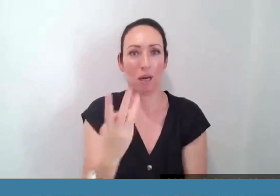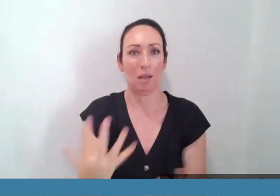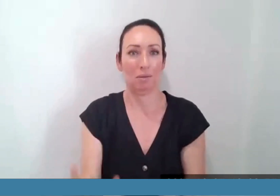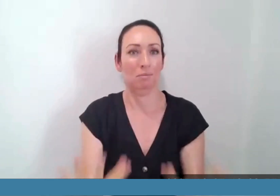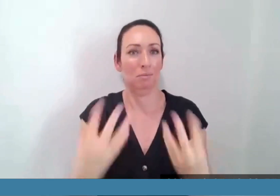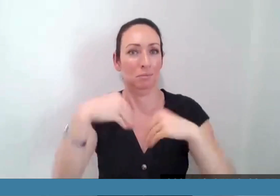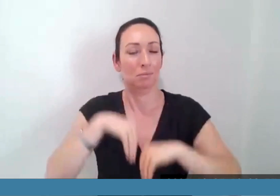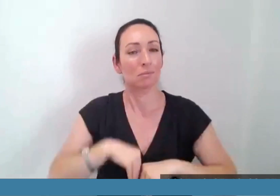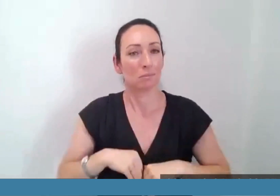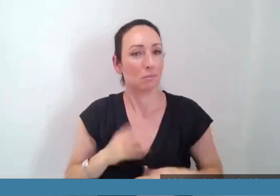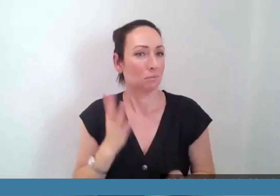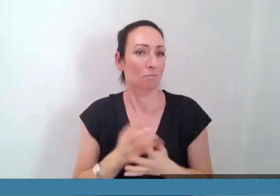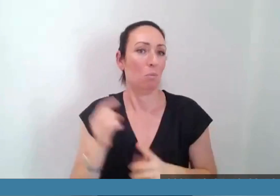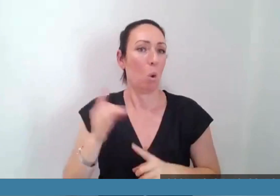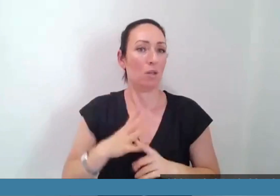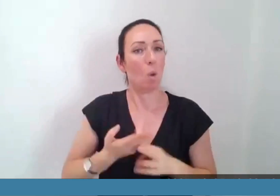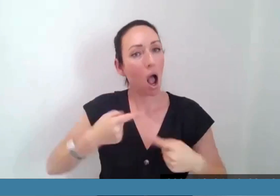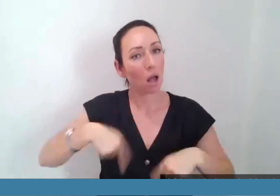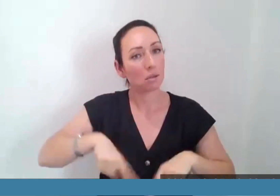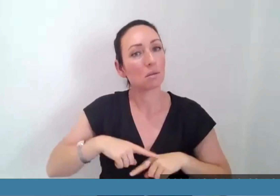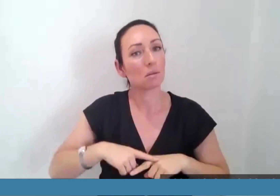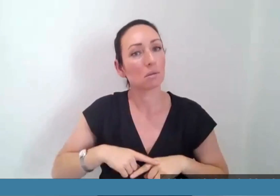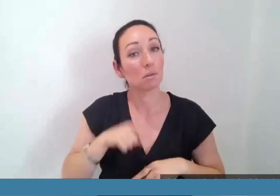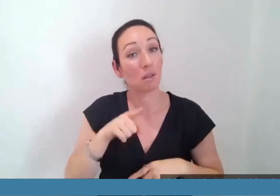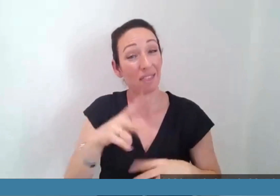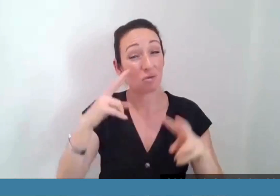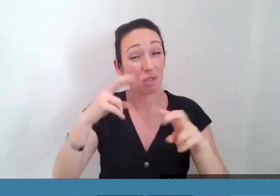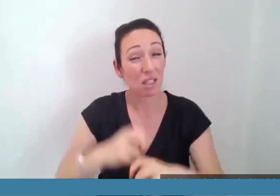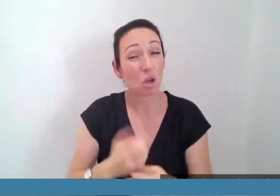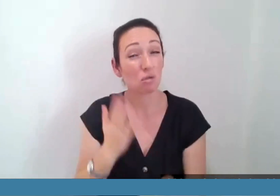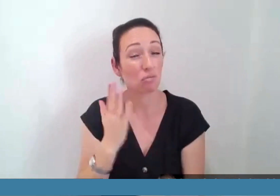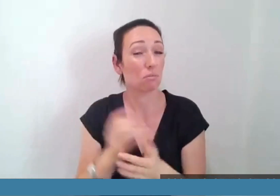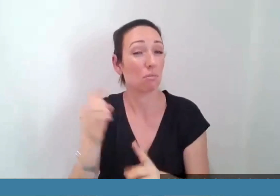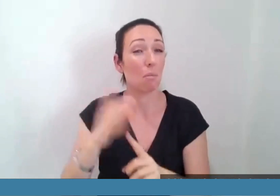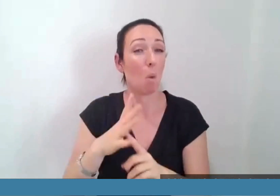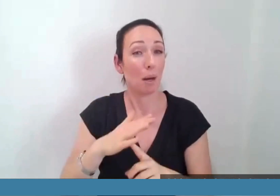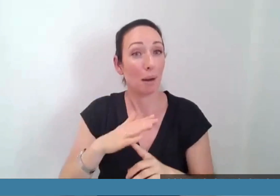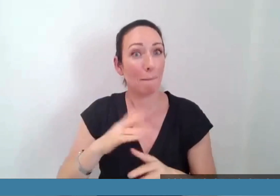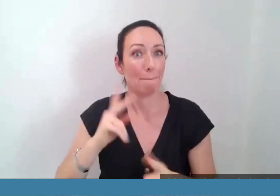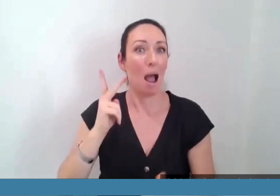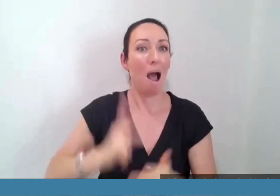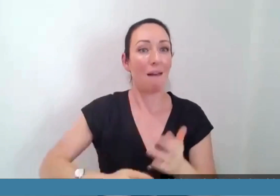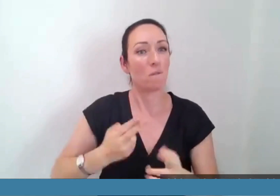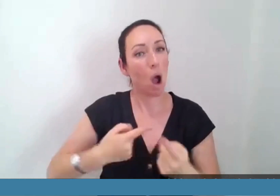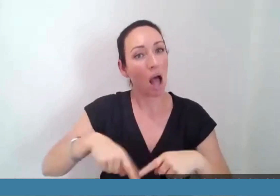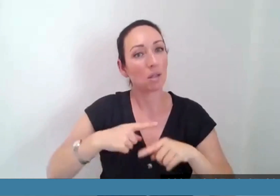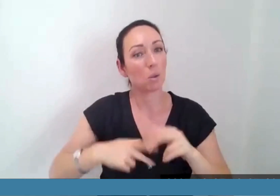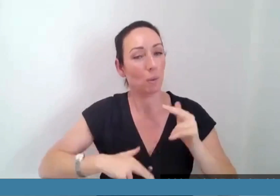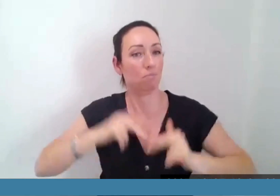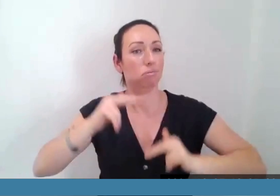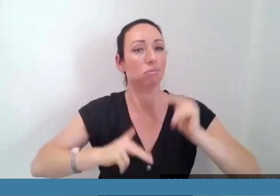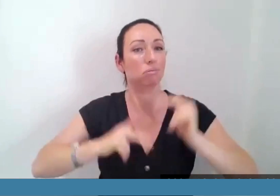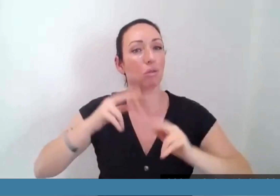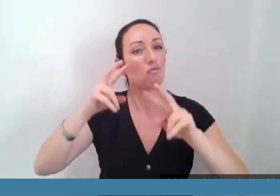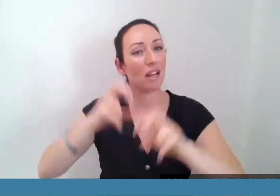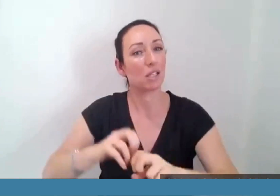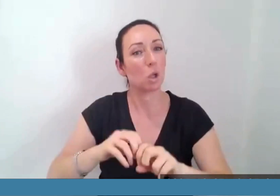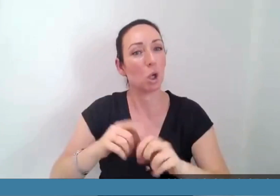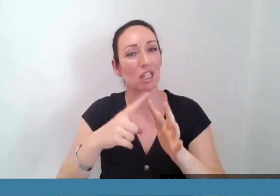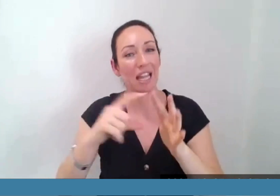is a critical step toward building an inclusive, impactful research ecosystem that addresses the